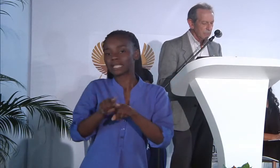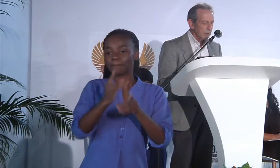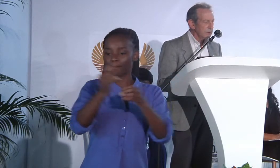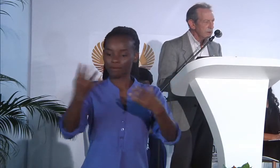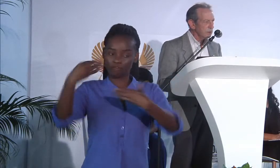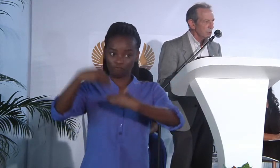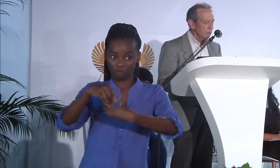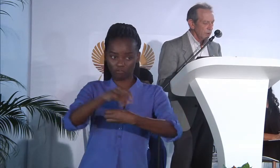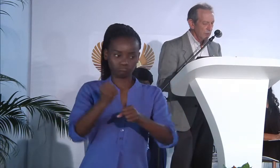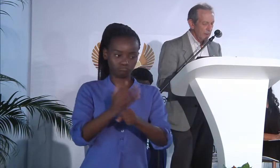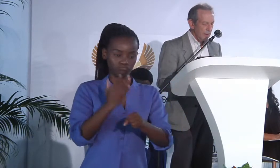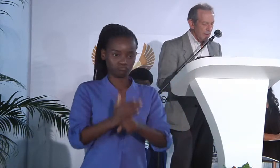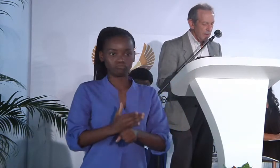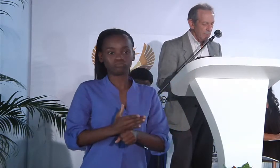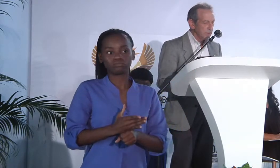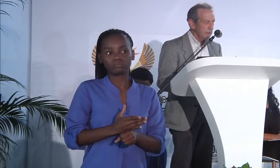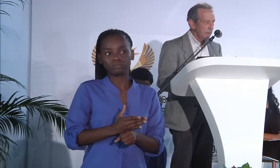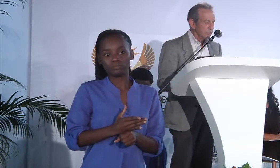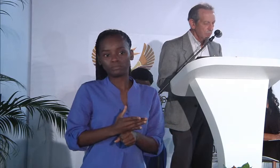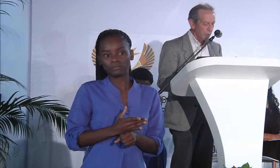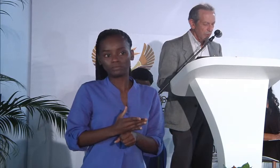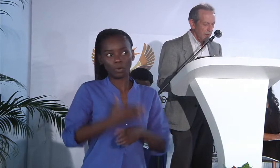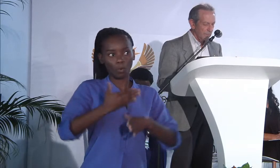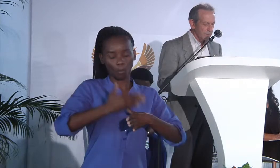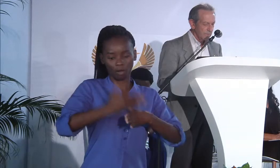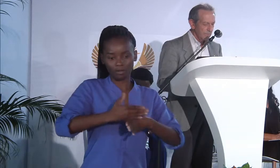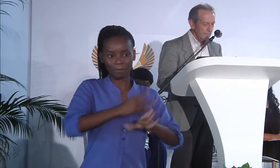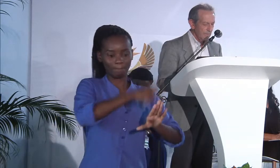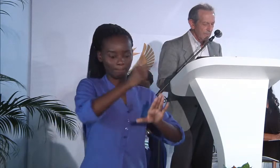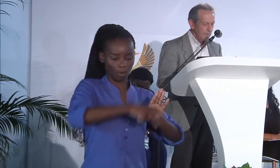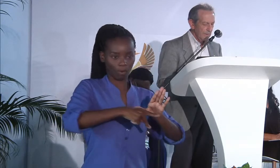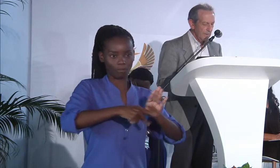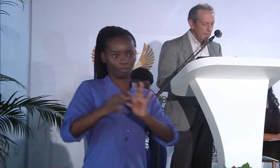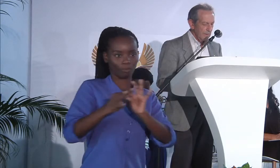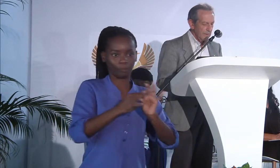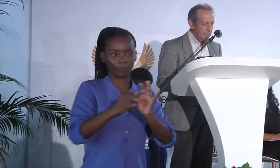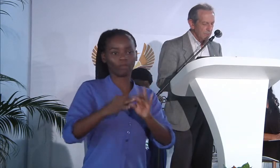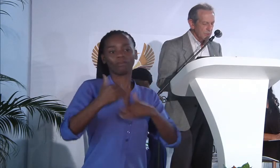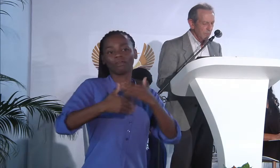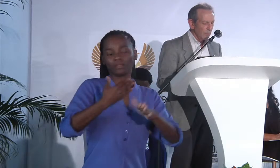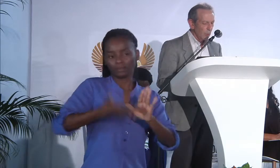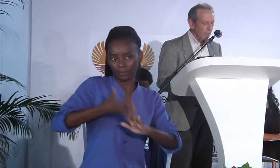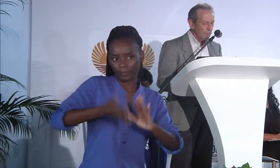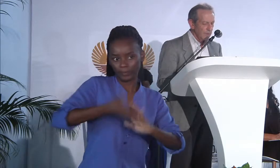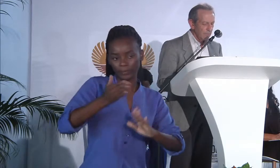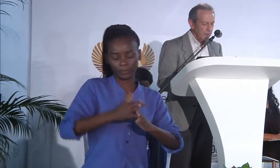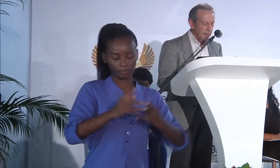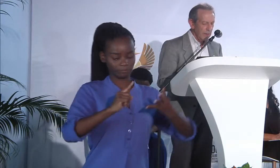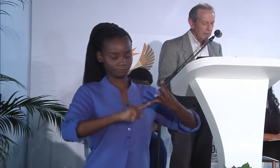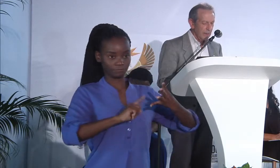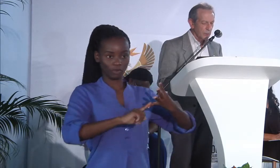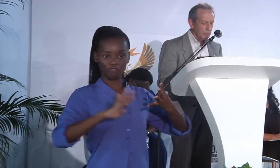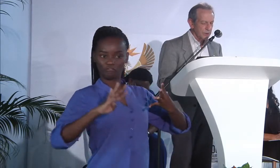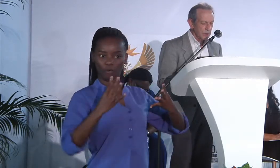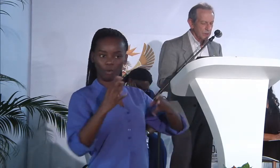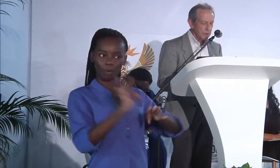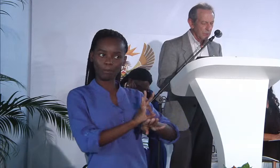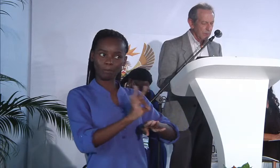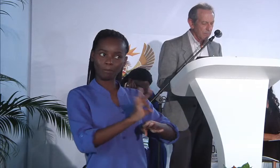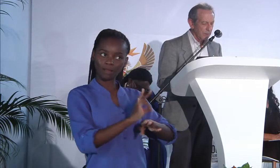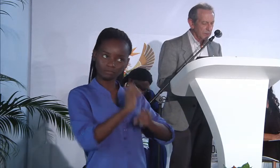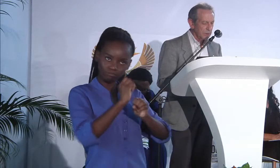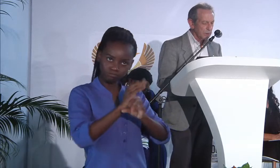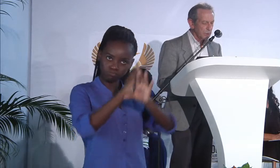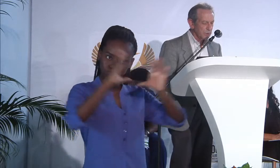coordinated multi-sectorial and multilateral programs. In Principle 4, the plan highlights all the